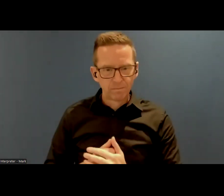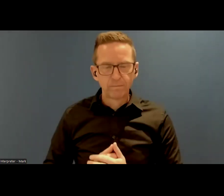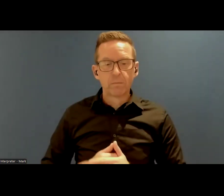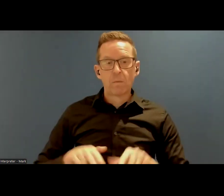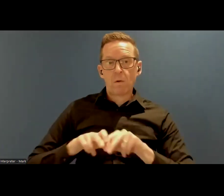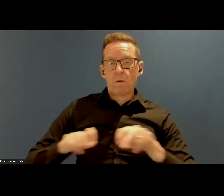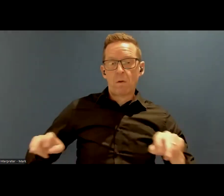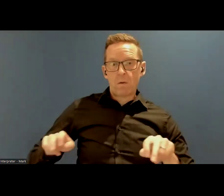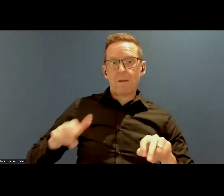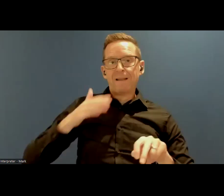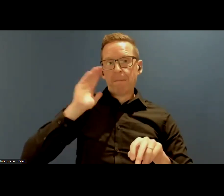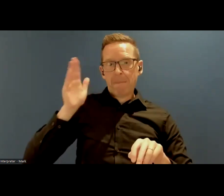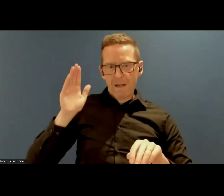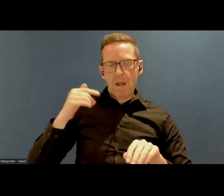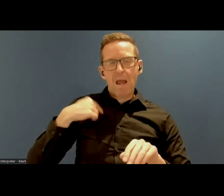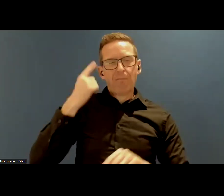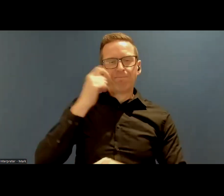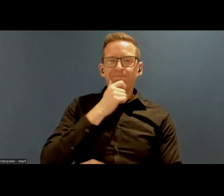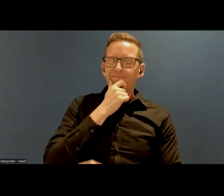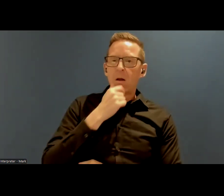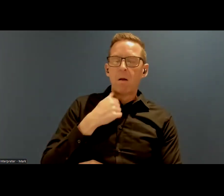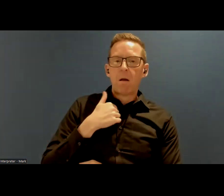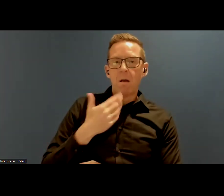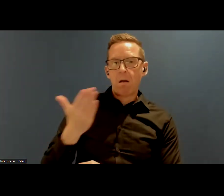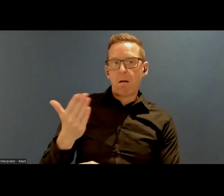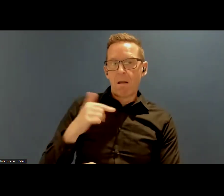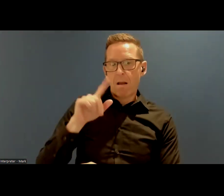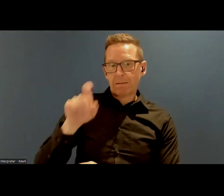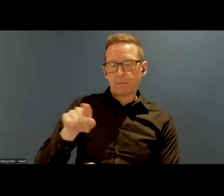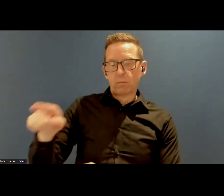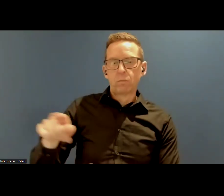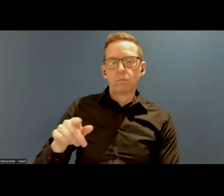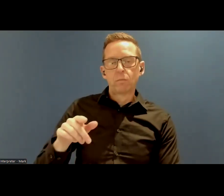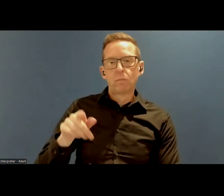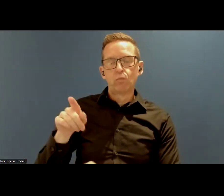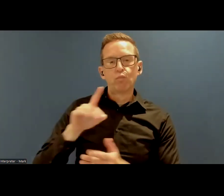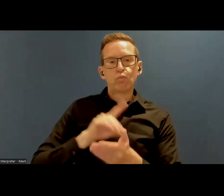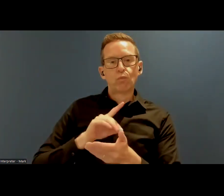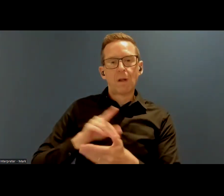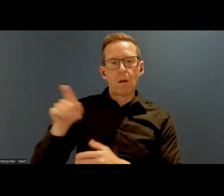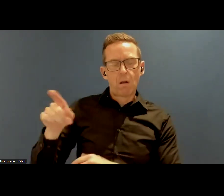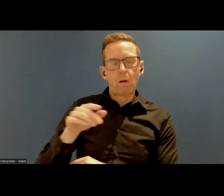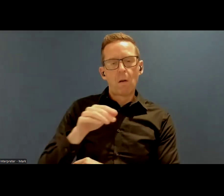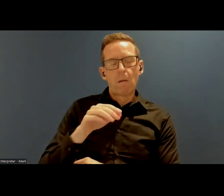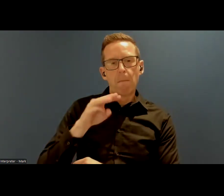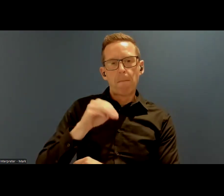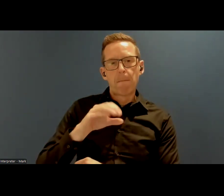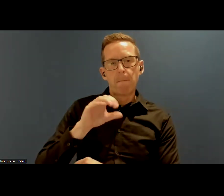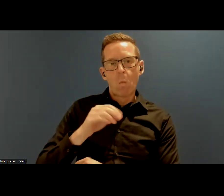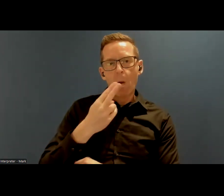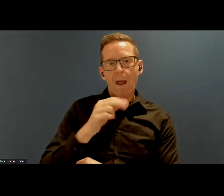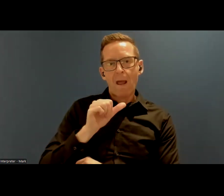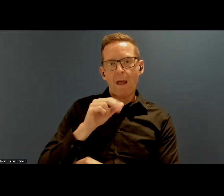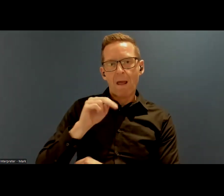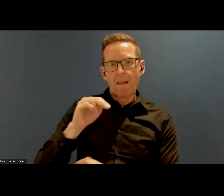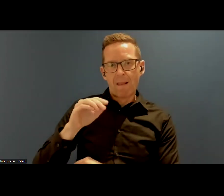that started. So I'm going to start with Dr. Mohannad for his little closing reflection. I will